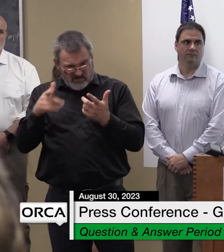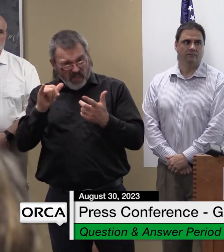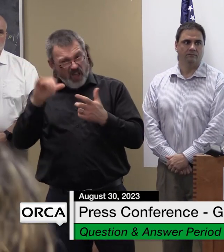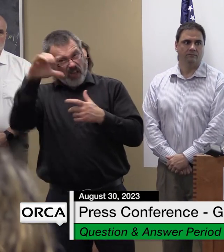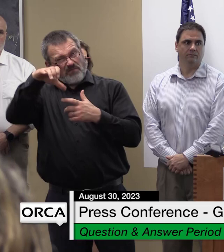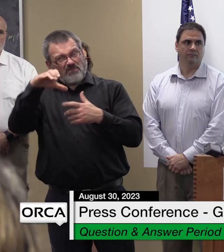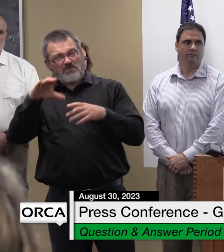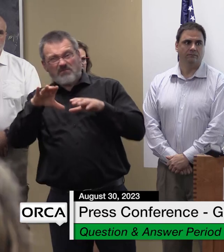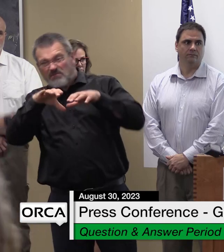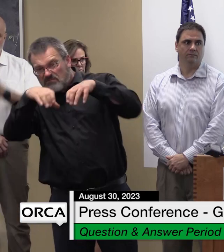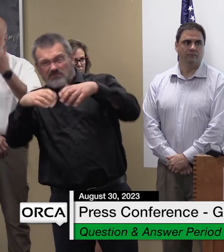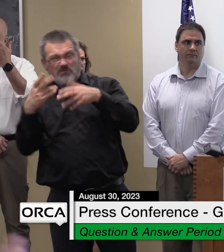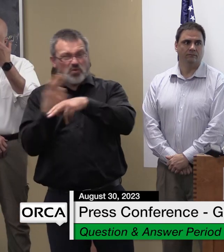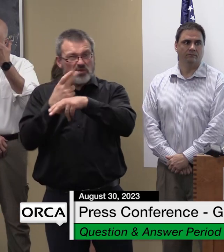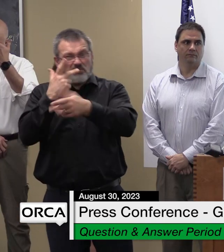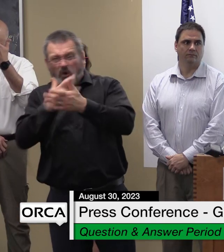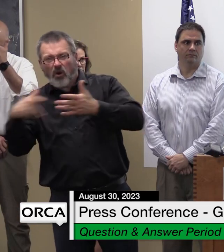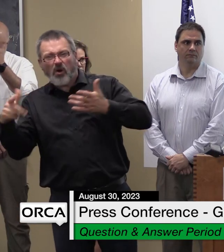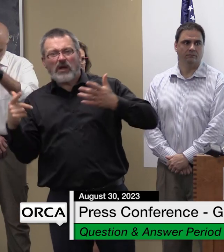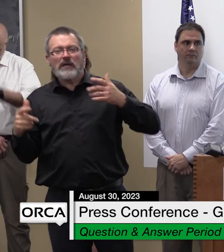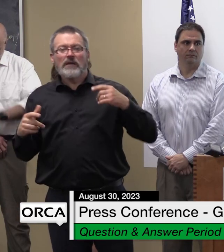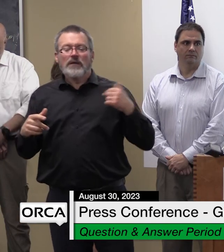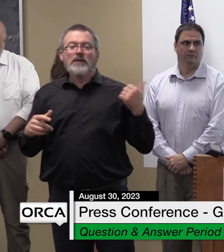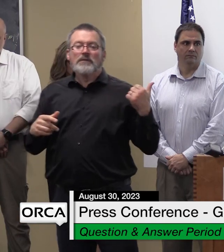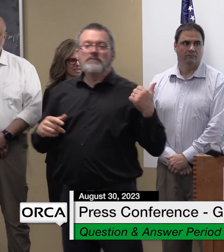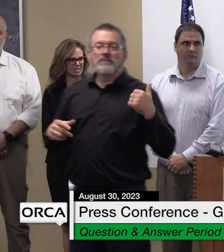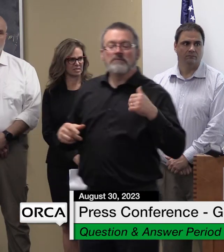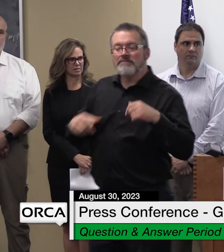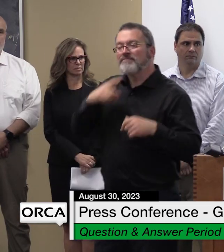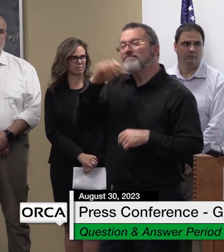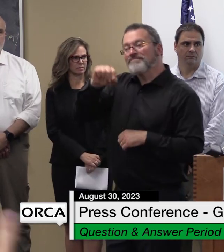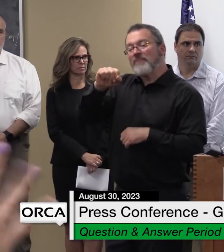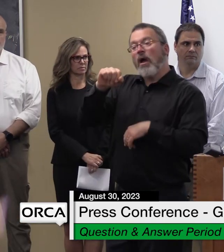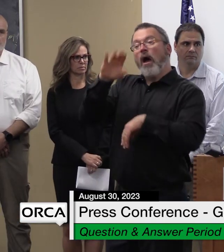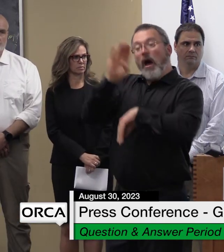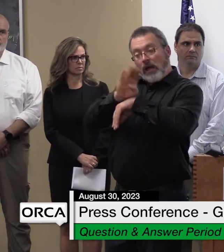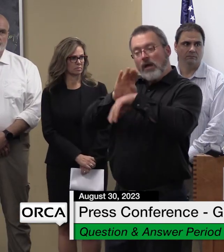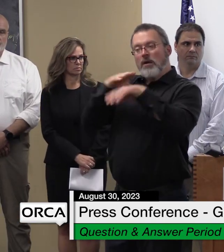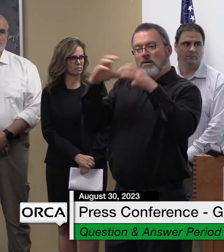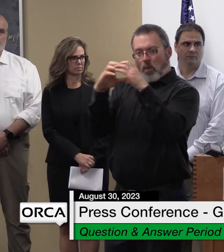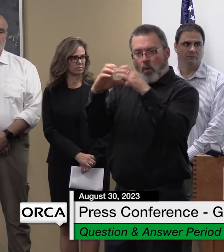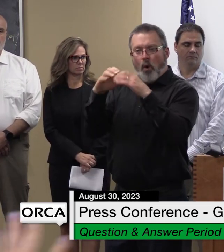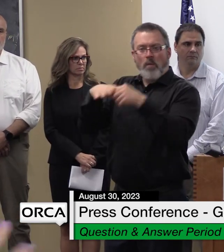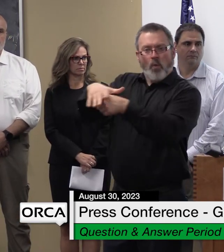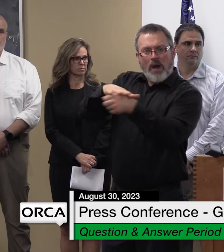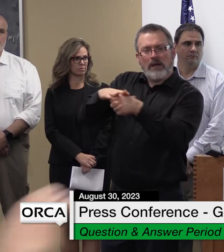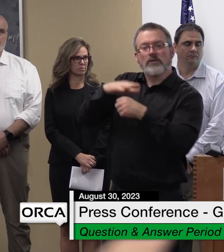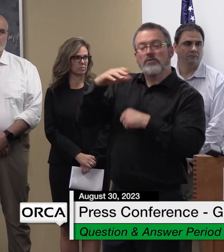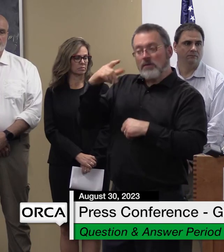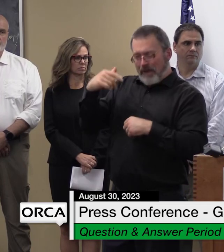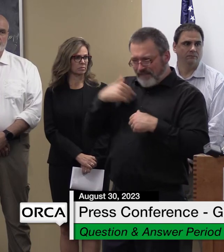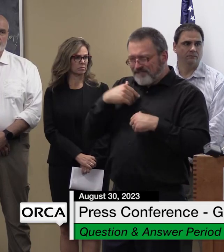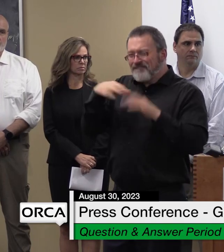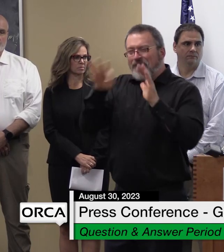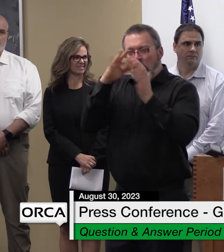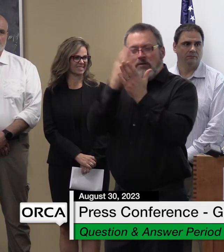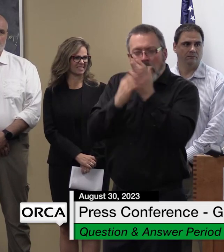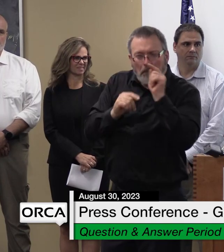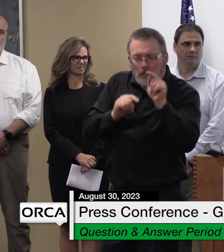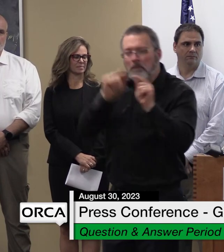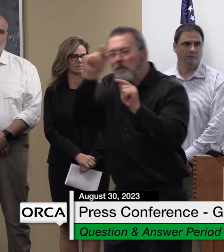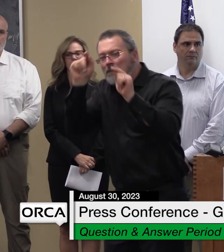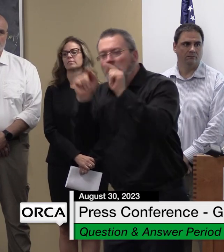parking, commercial mobile home locations. Much like you think of Florida, right? You've got a lot of them down there. There's not many,